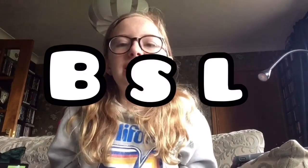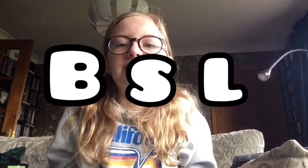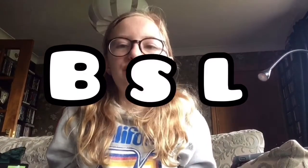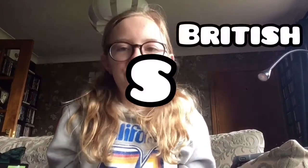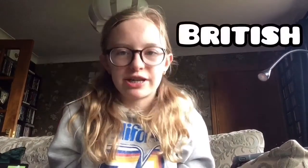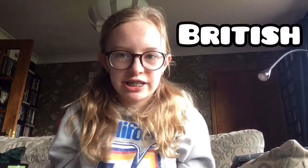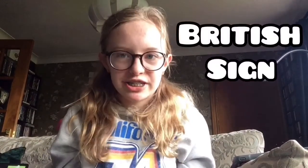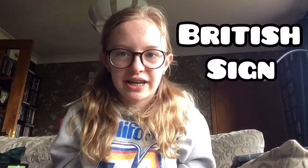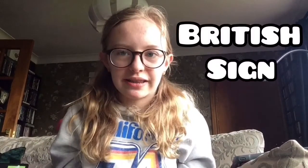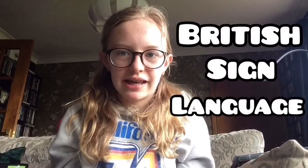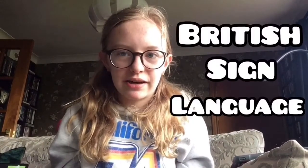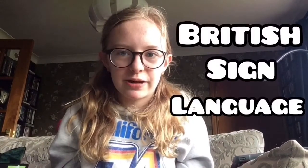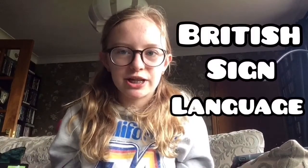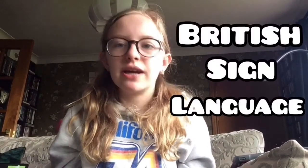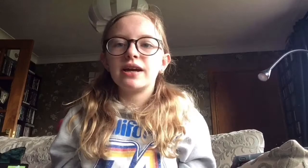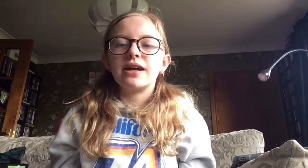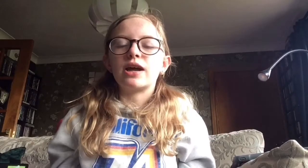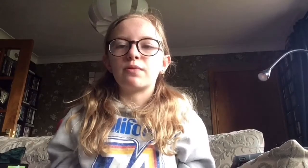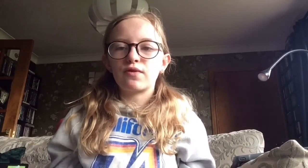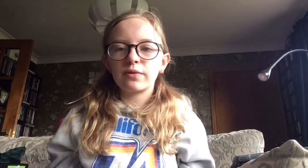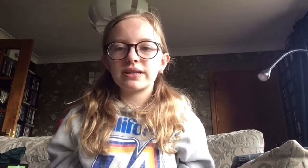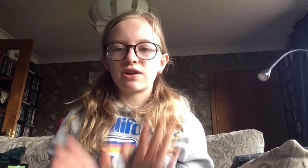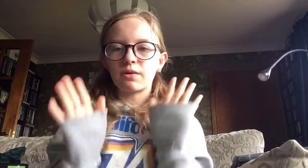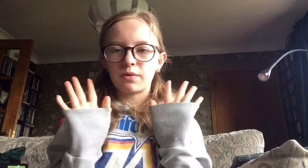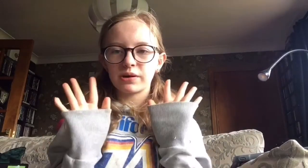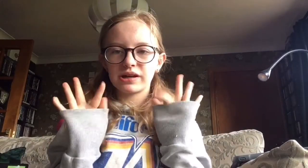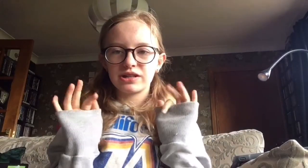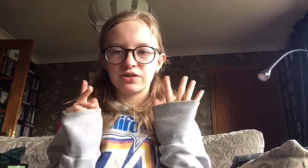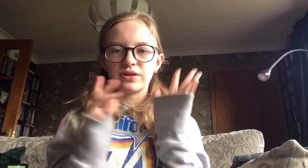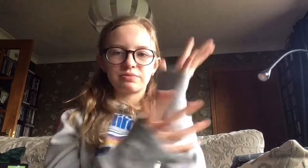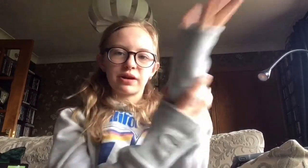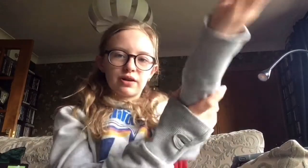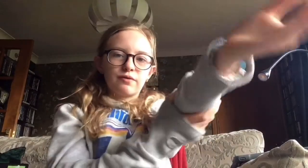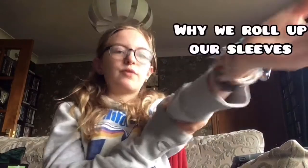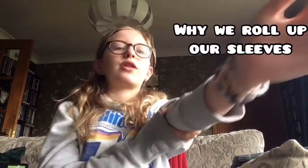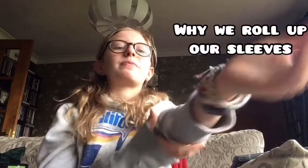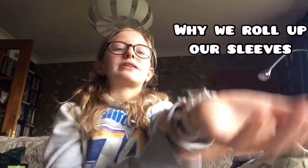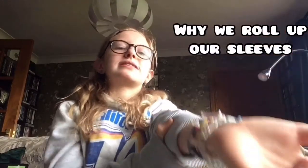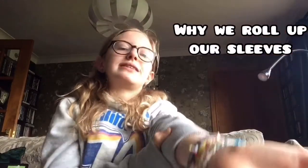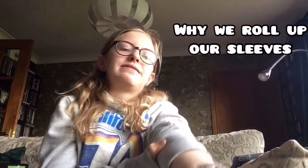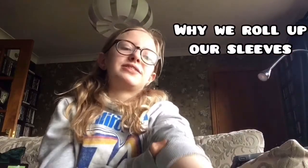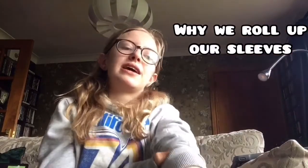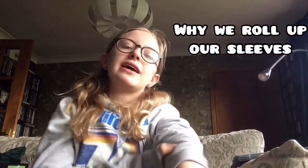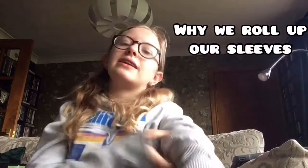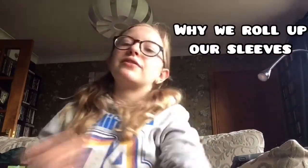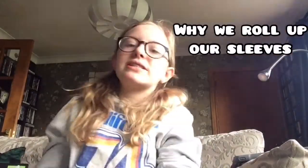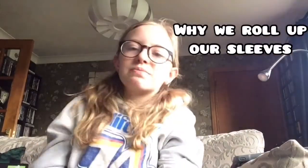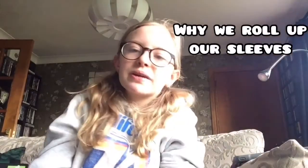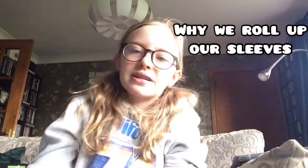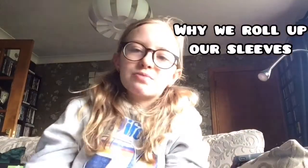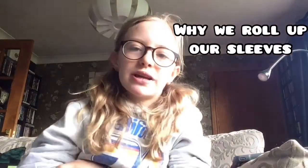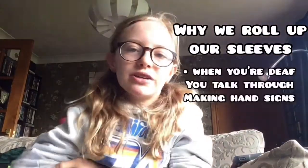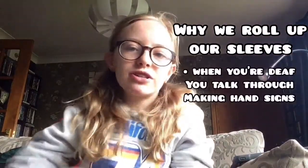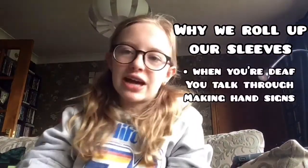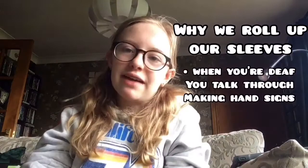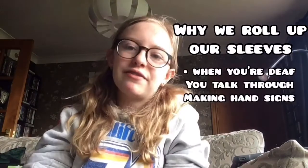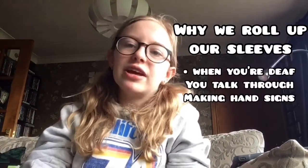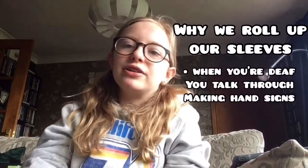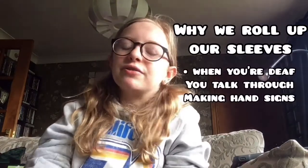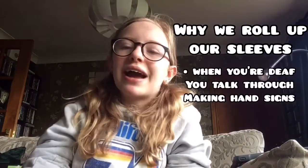stands for British Sign Language. Now, before we start, what we're going to do is we're going to roll up our sleeves. Now, this is because when you're deaf, you can't